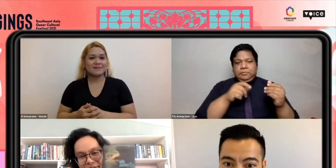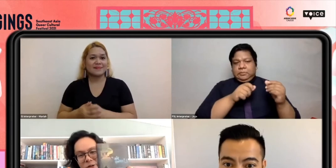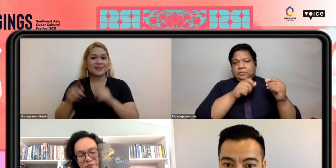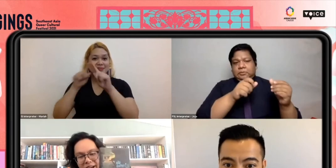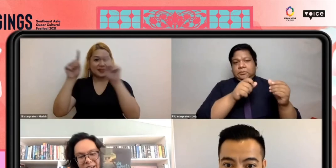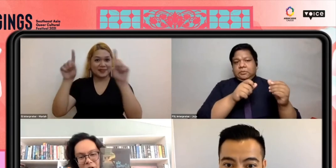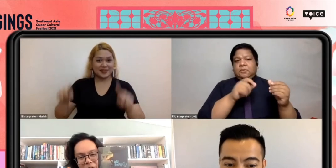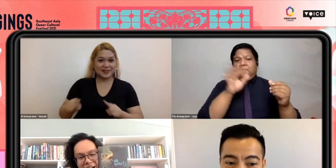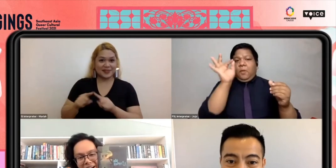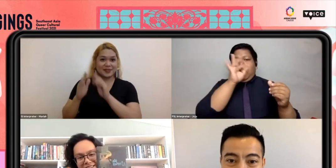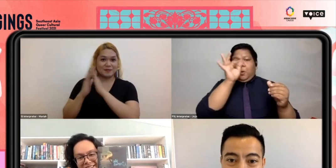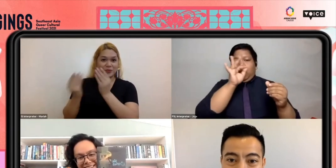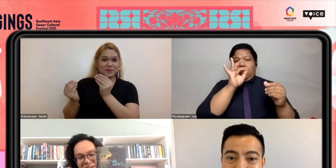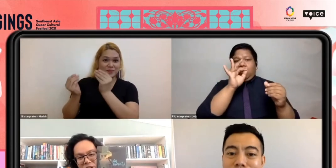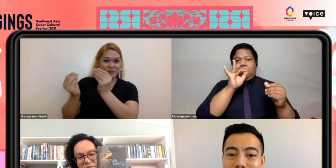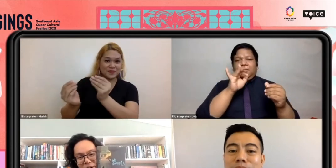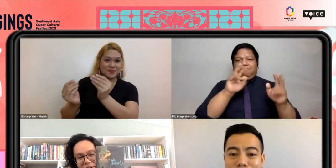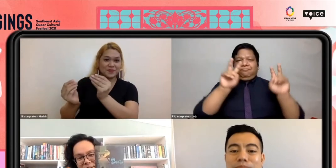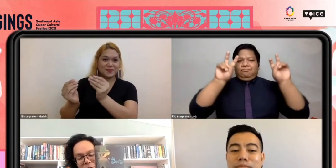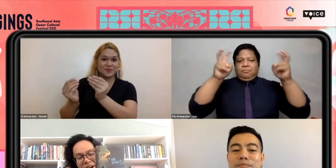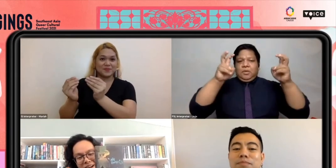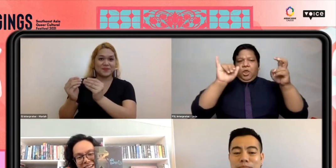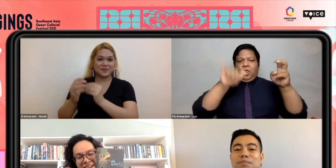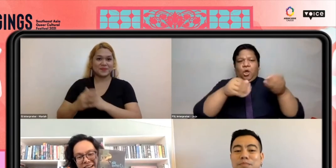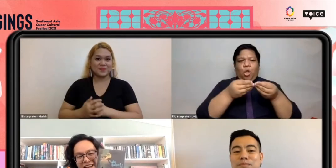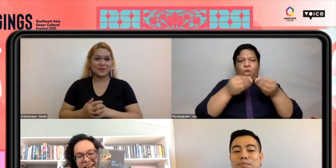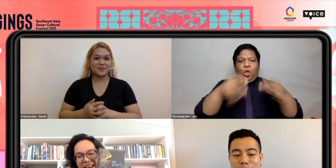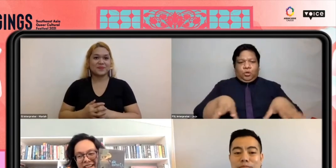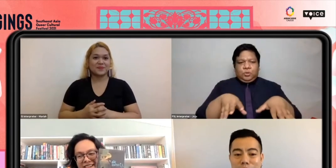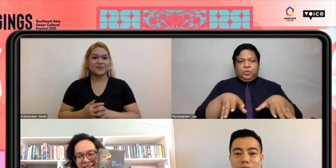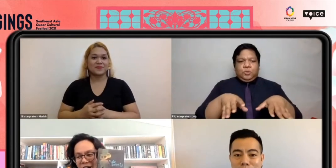by a Filipino, Ang Nawawala, Sakberry Pascual.